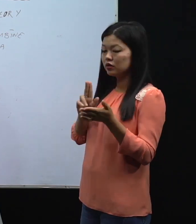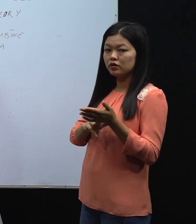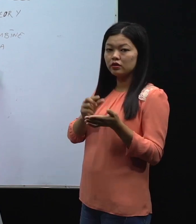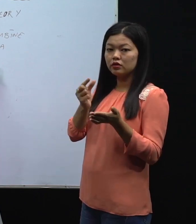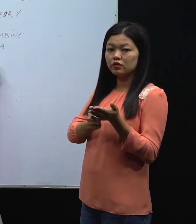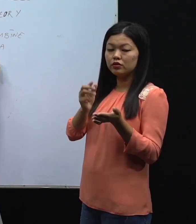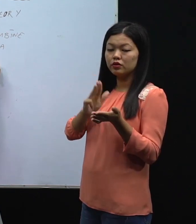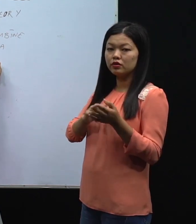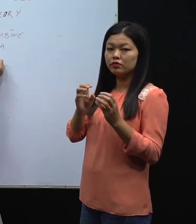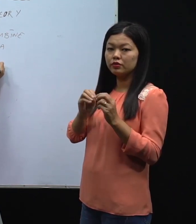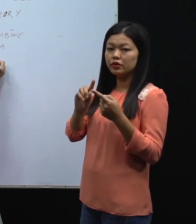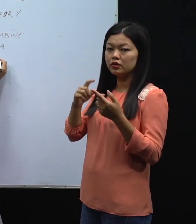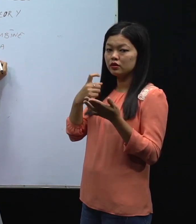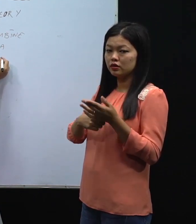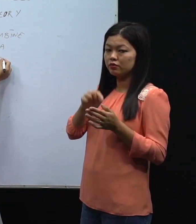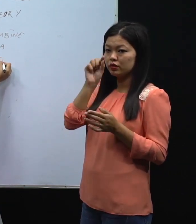ratio.